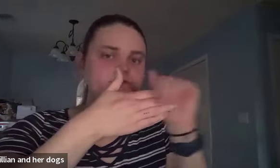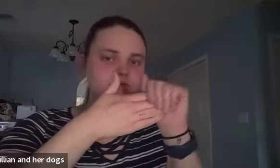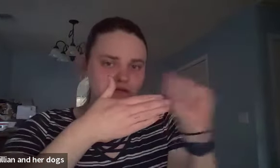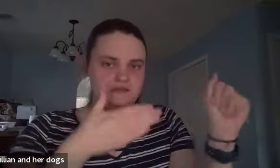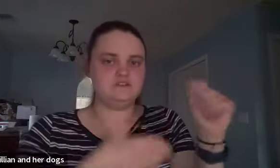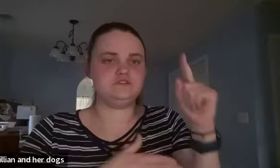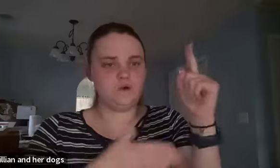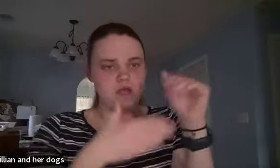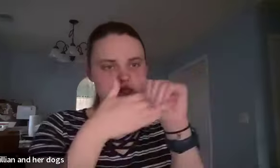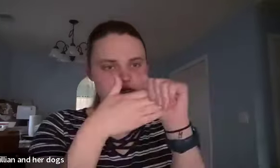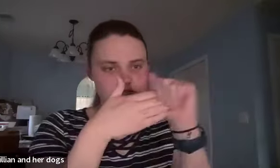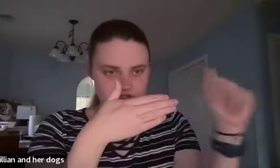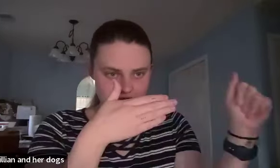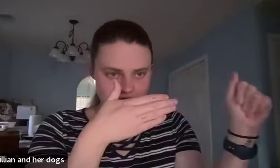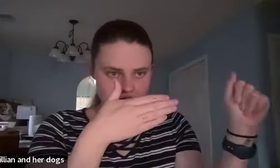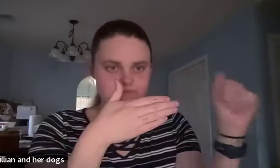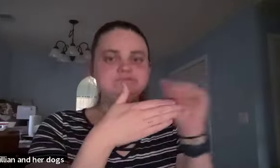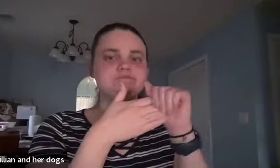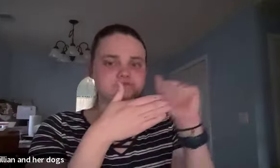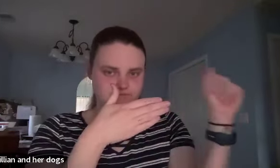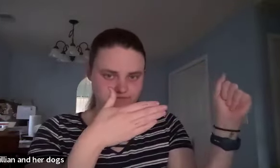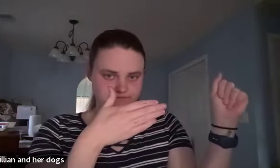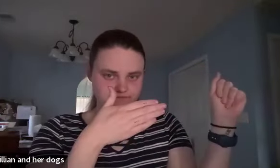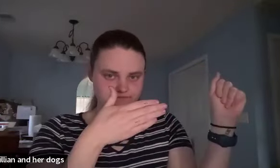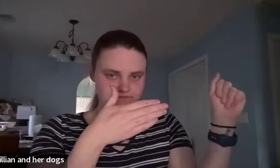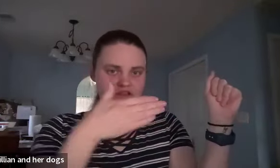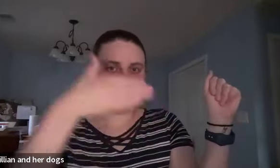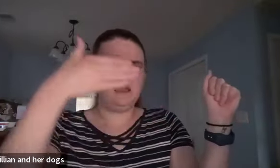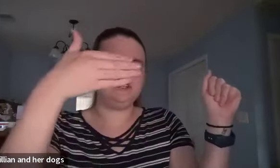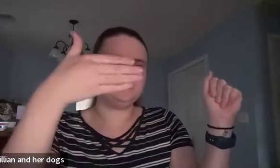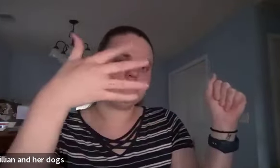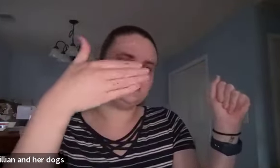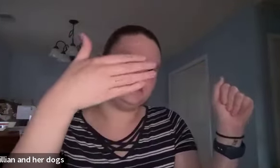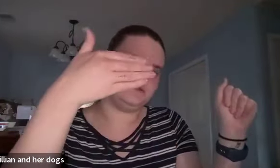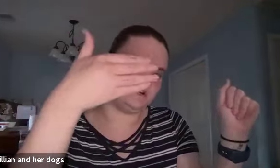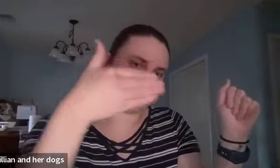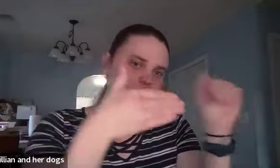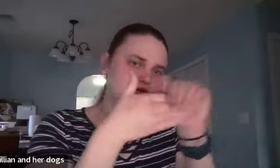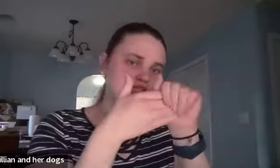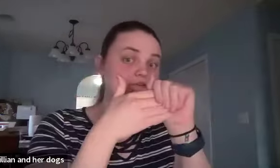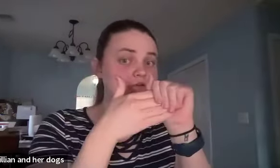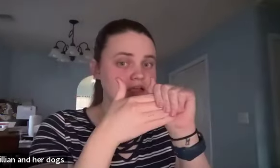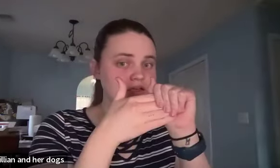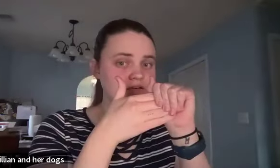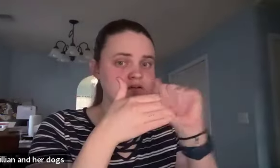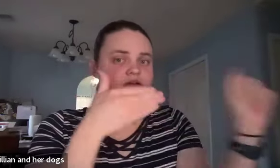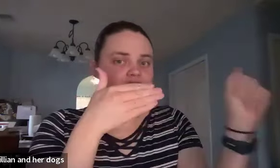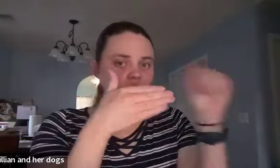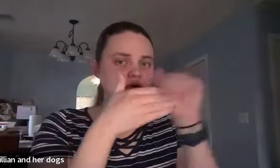Dollar. Okay. So $1. And you do want to make sure your fingers are close if you can, and